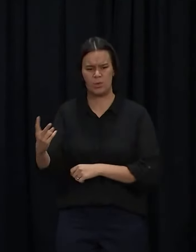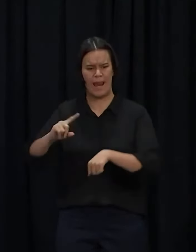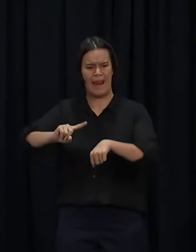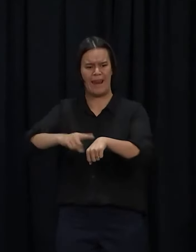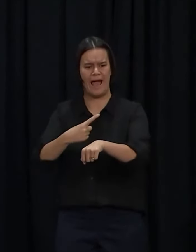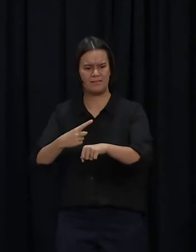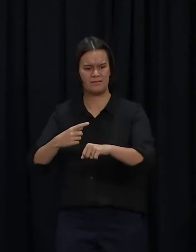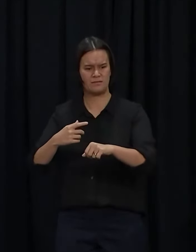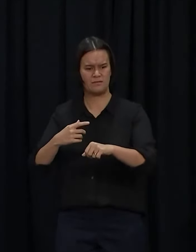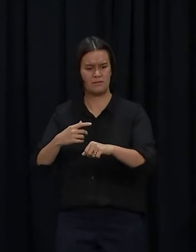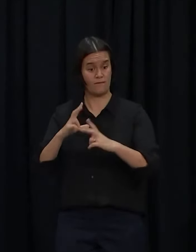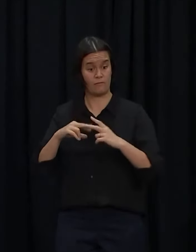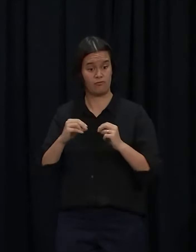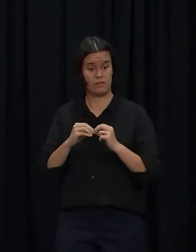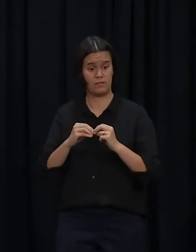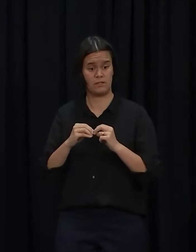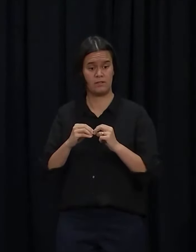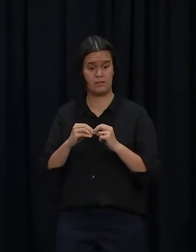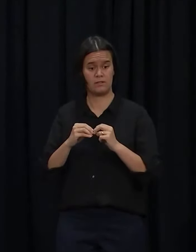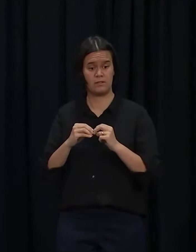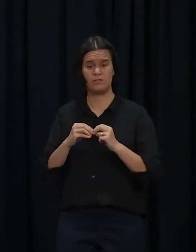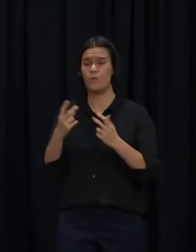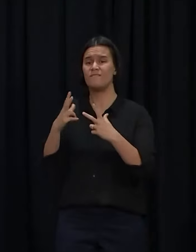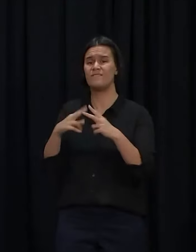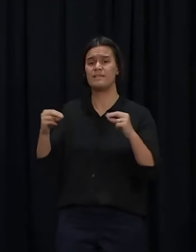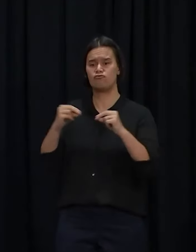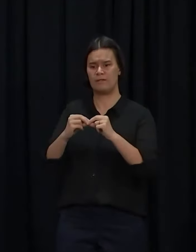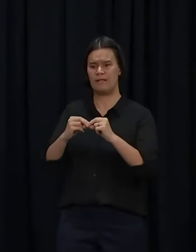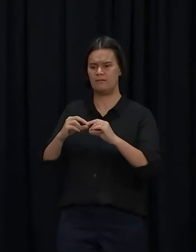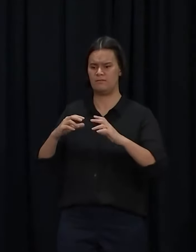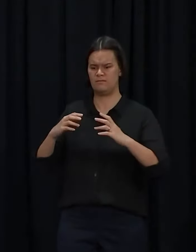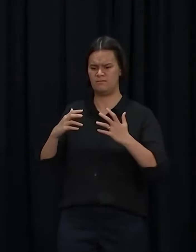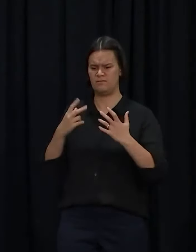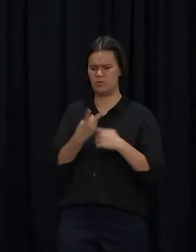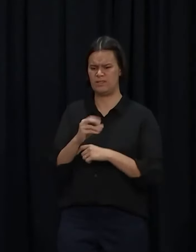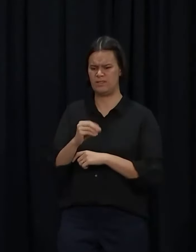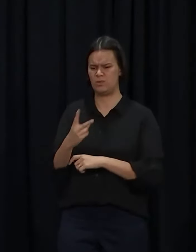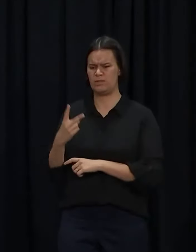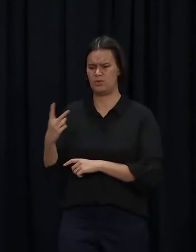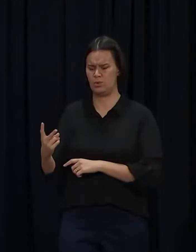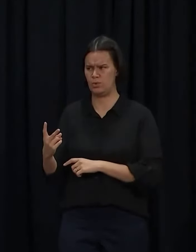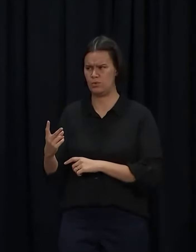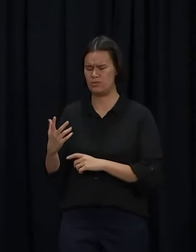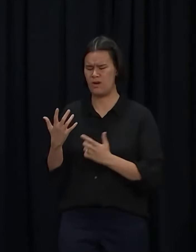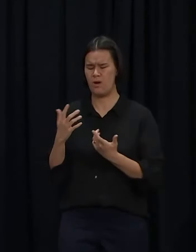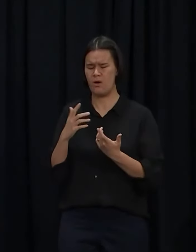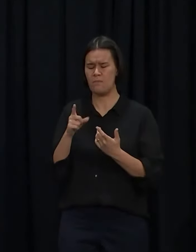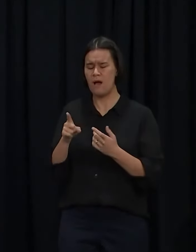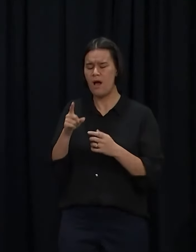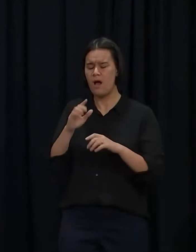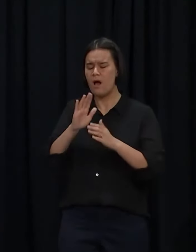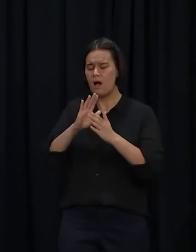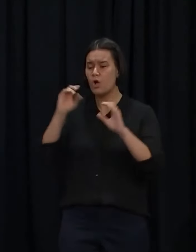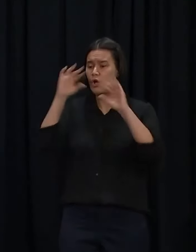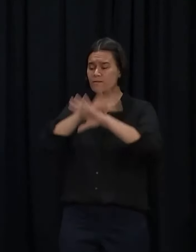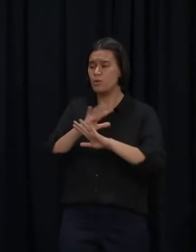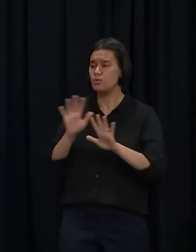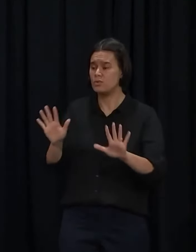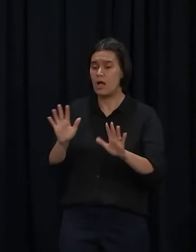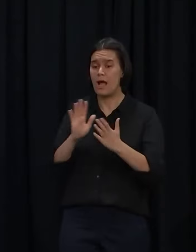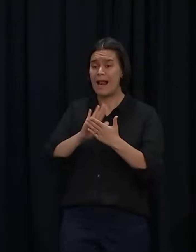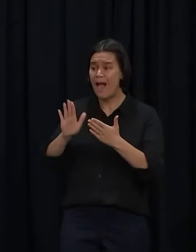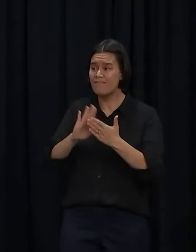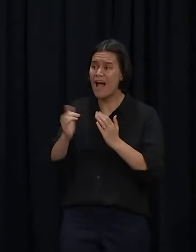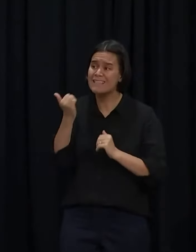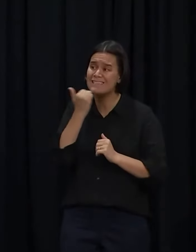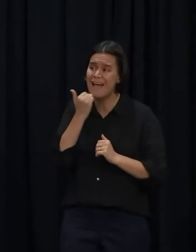in from the rest of the world, opening up to the world? Have dates been set yet? And if they haven't, when will Cabinet decide on those dates? So you'll see